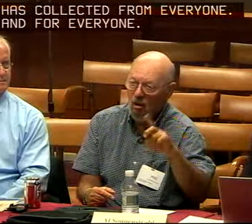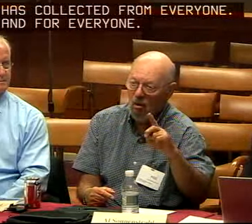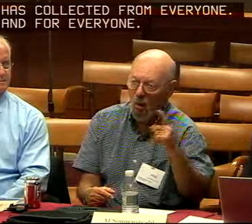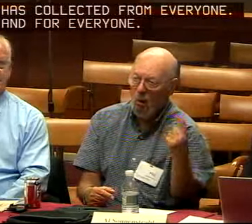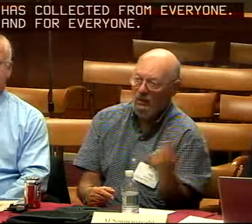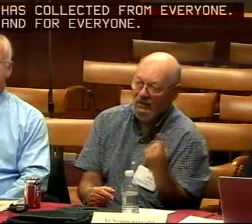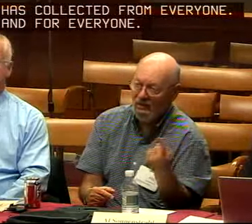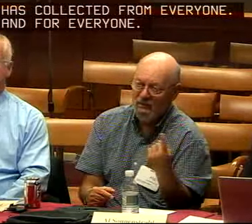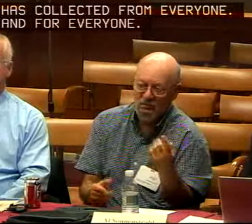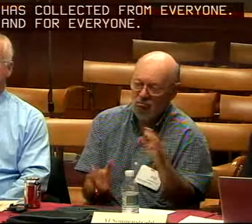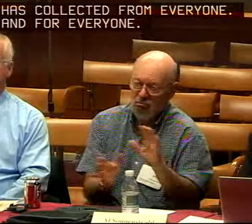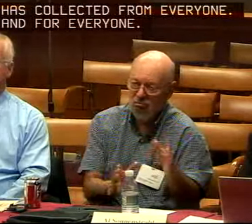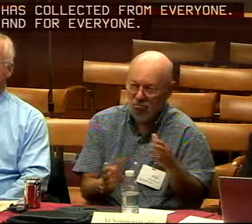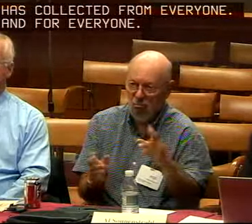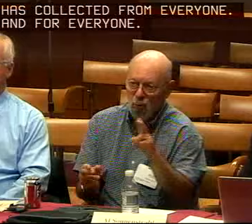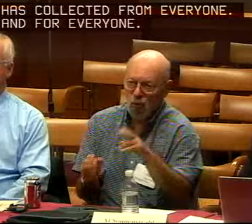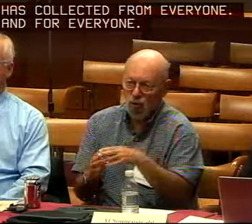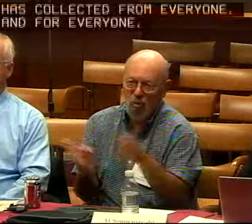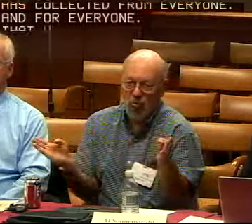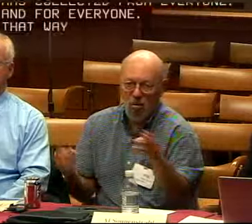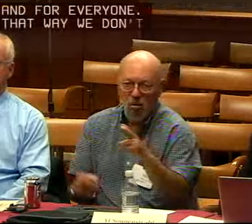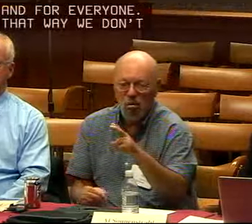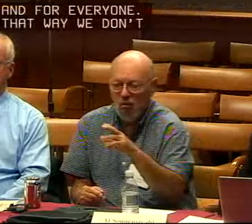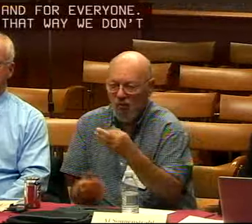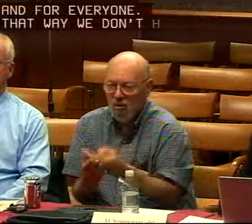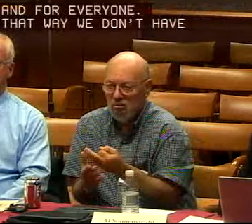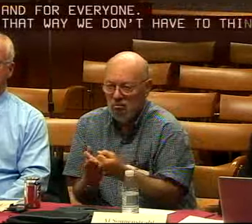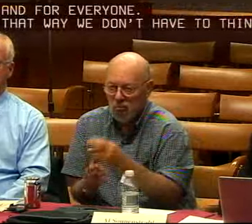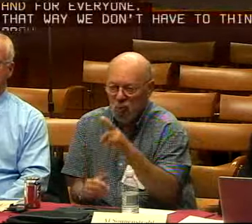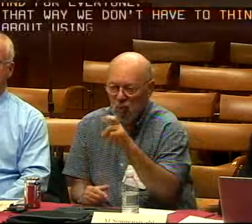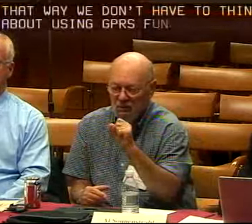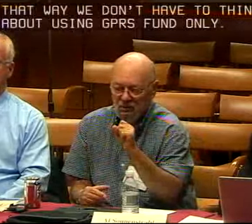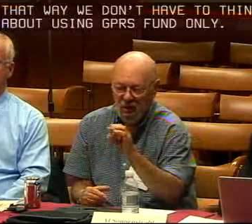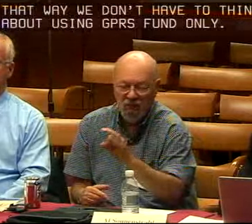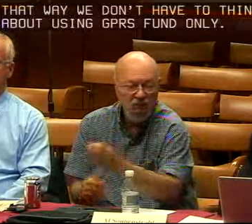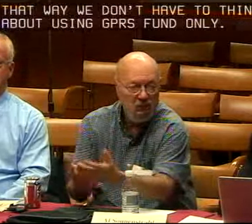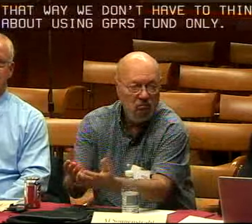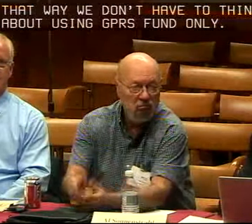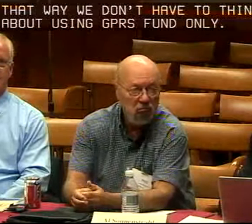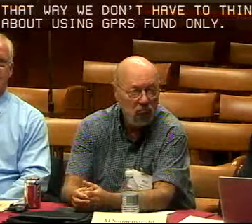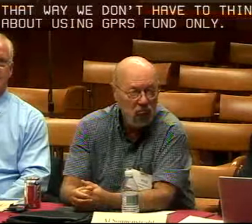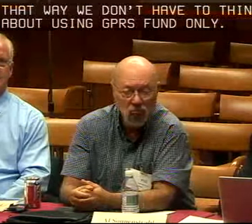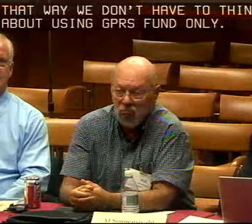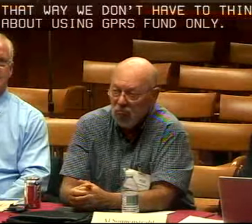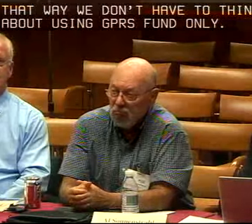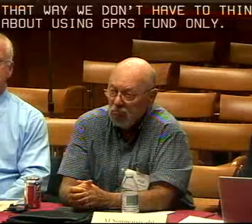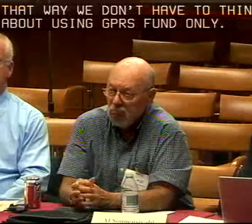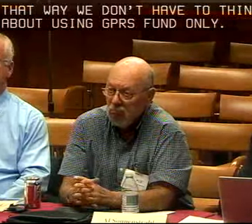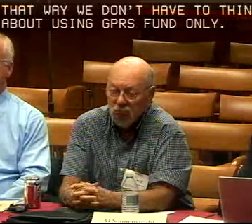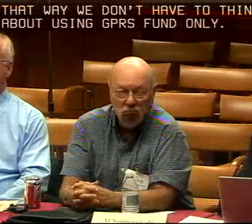fund only. We could use the general fund, the USF fund.